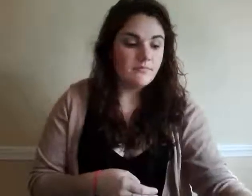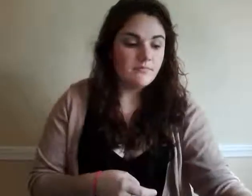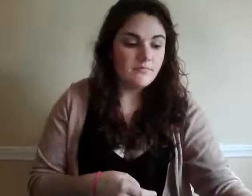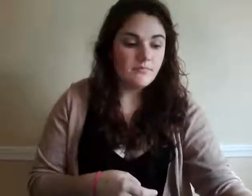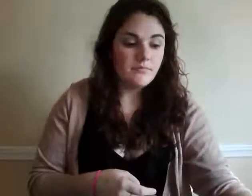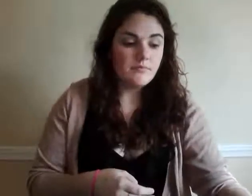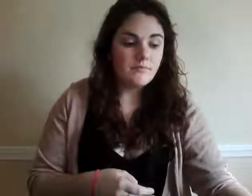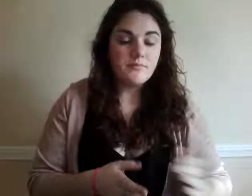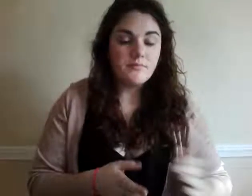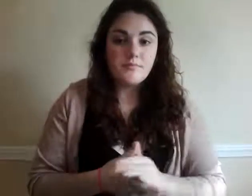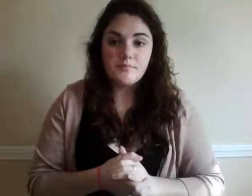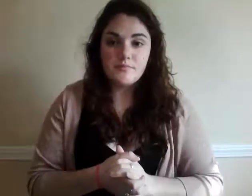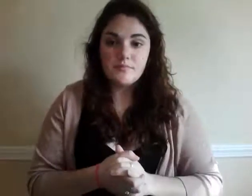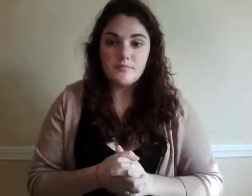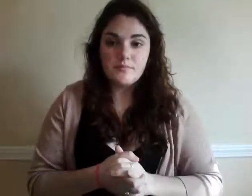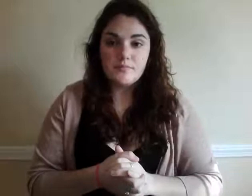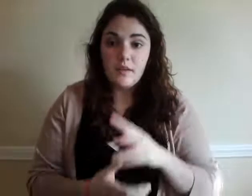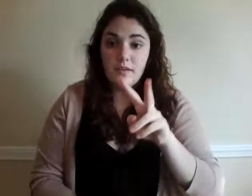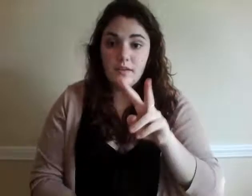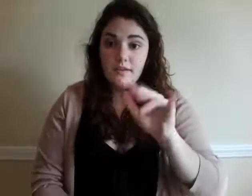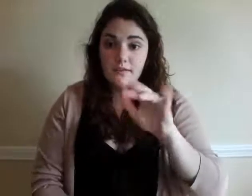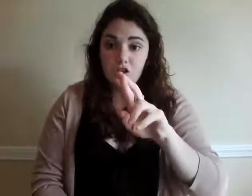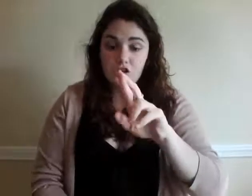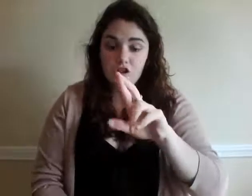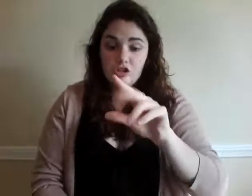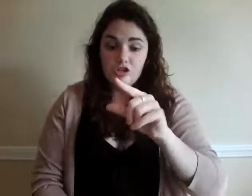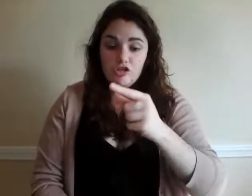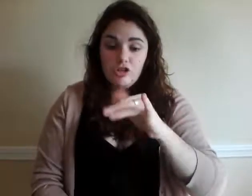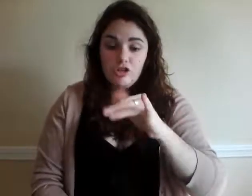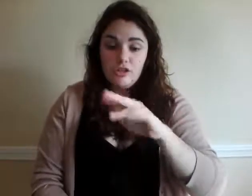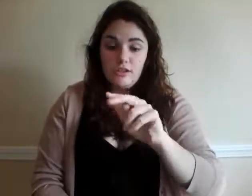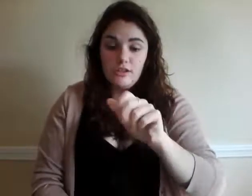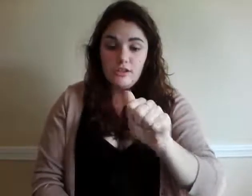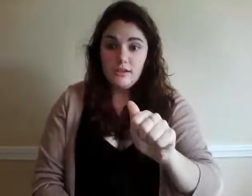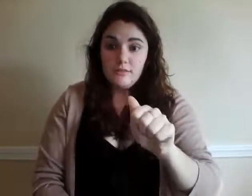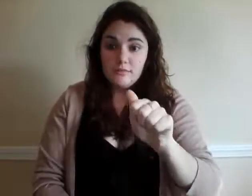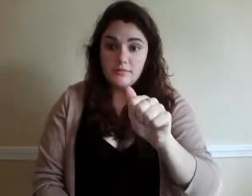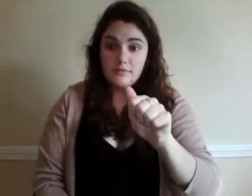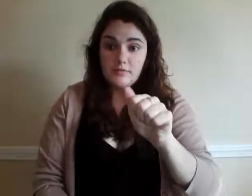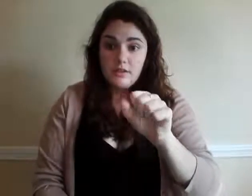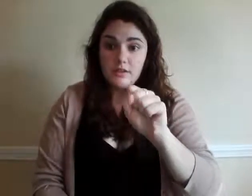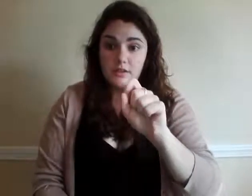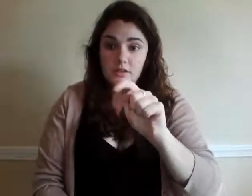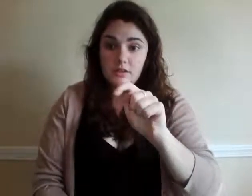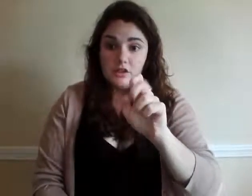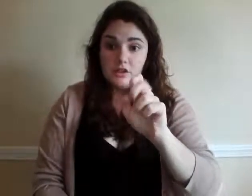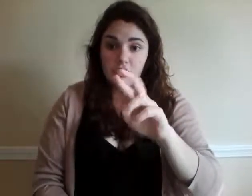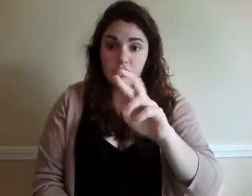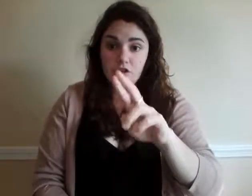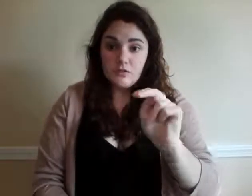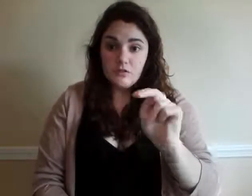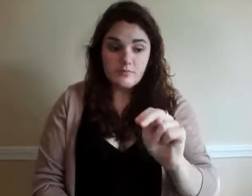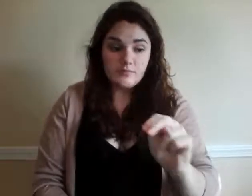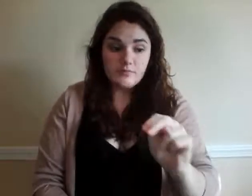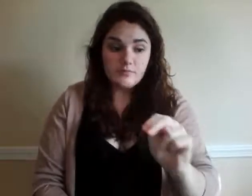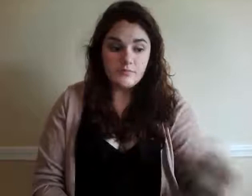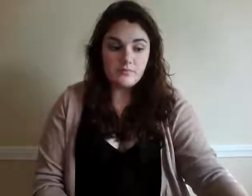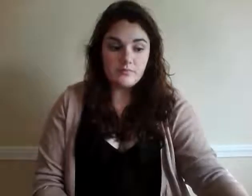I'm Virginia Stern. I'm a speech language pathologist at the Kennedy School. And here I've brought a picture of Reed. I don't think any of you have met